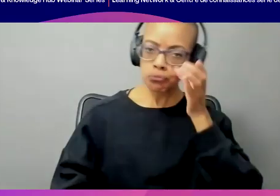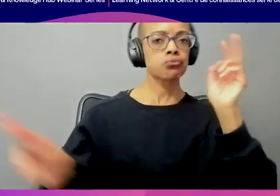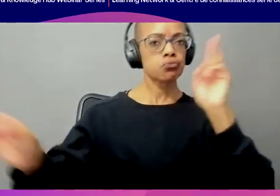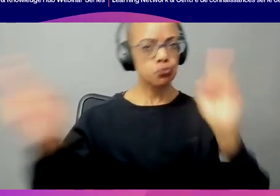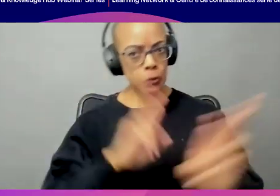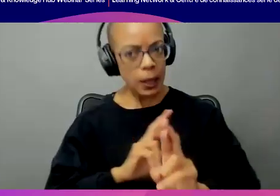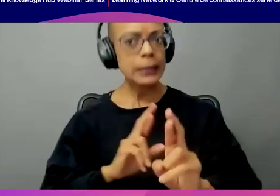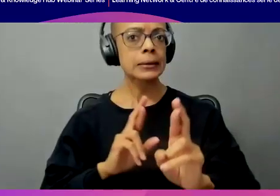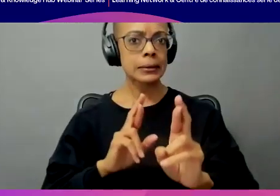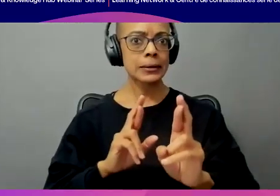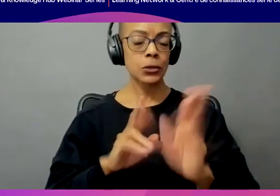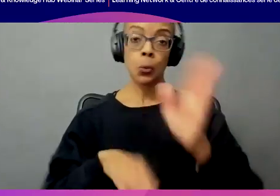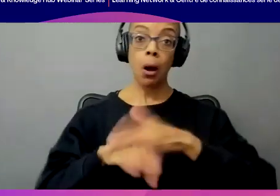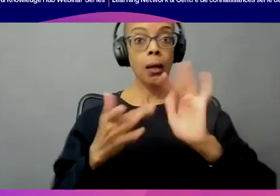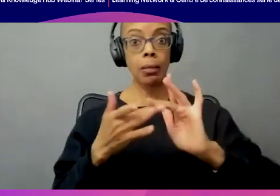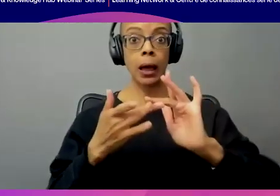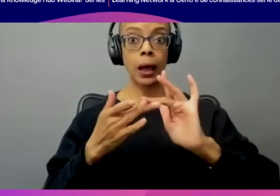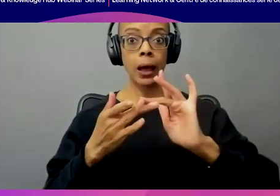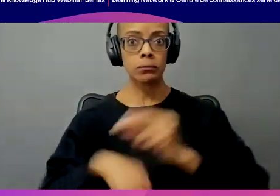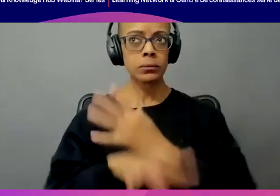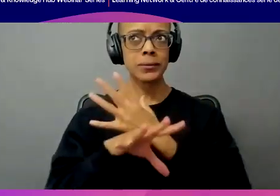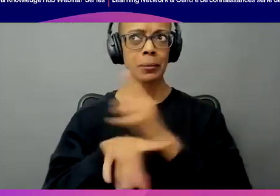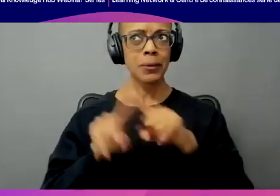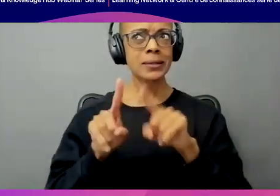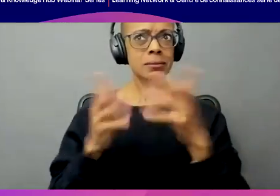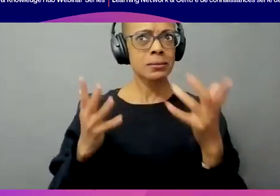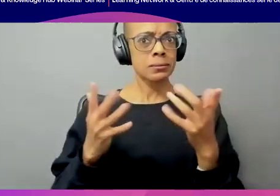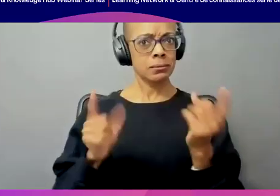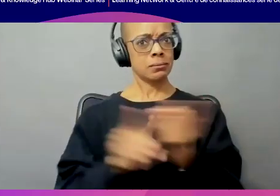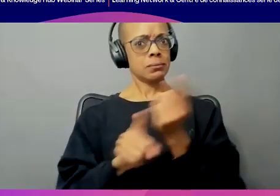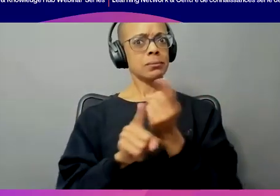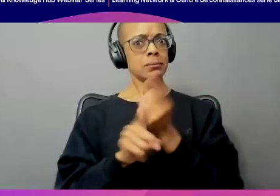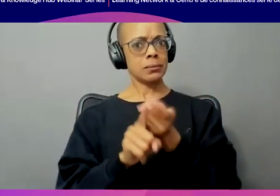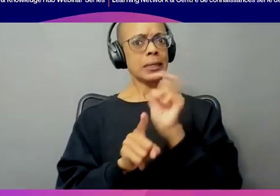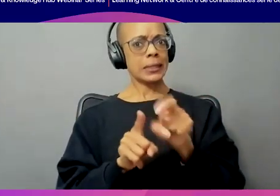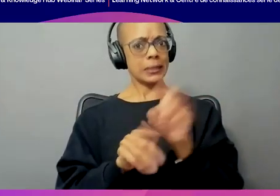Just because you're online doesn't mean there still doesn't have to be respect and so on in terms of how you